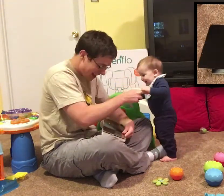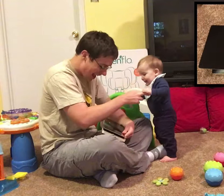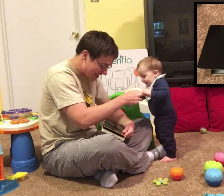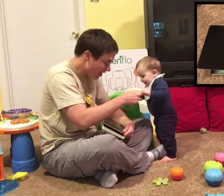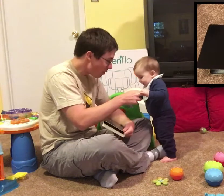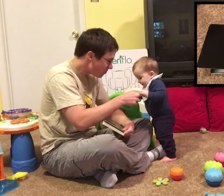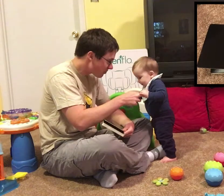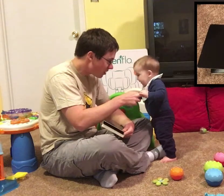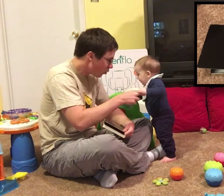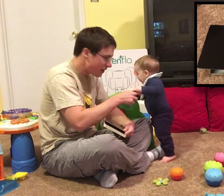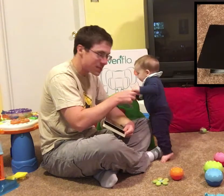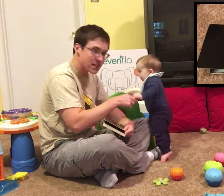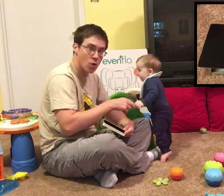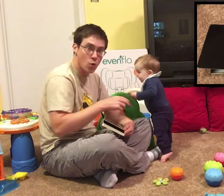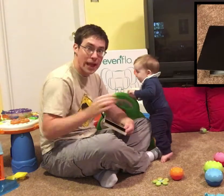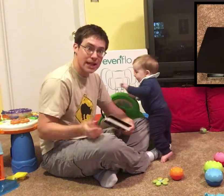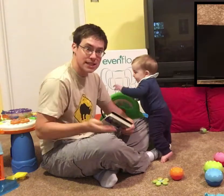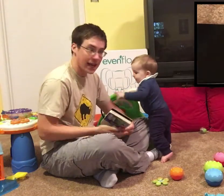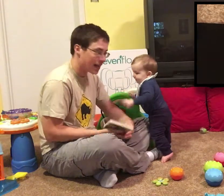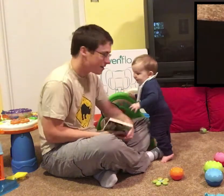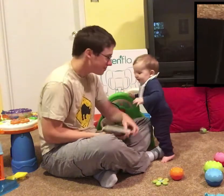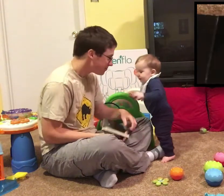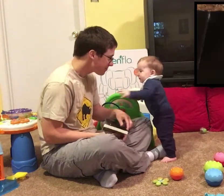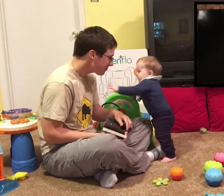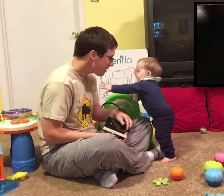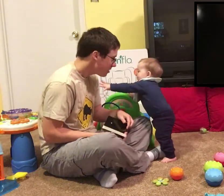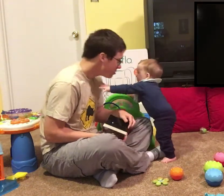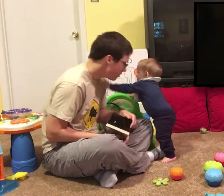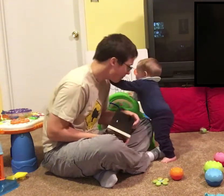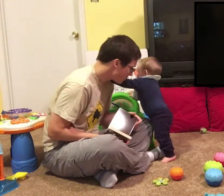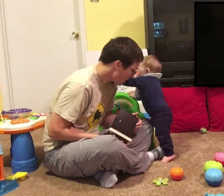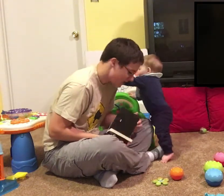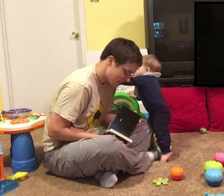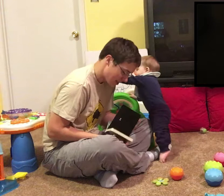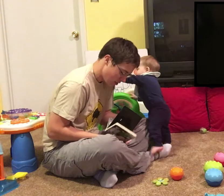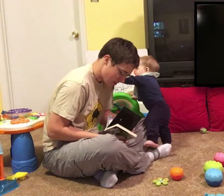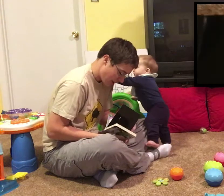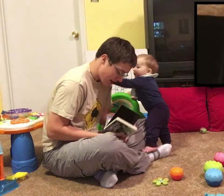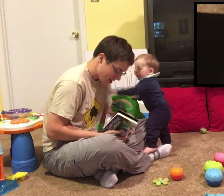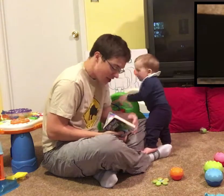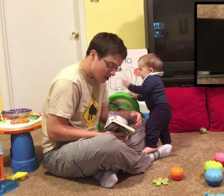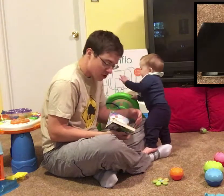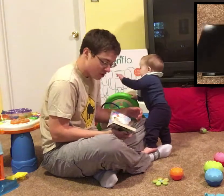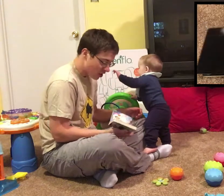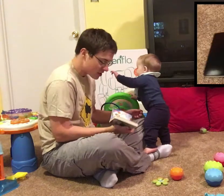And so the wife says, wait a second. Zookeeper's wife is a little surprised. So she turns on the